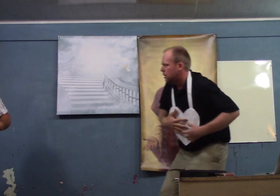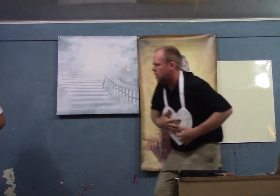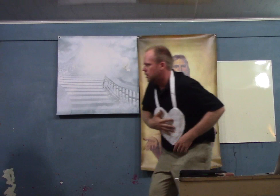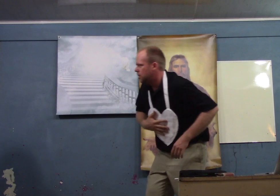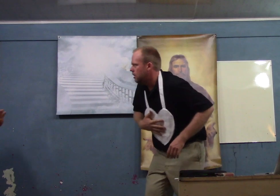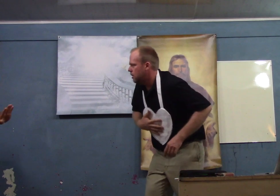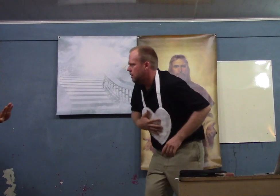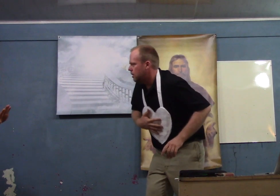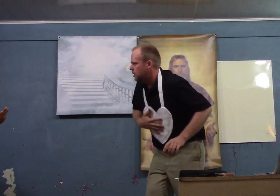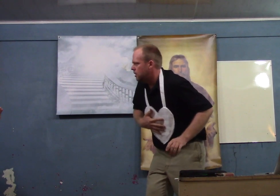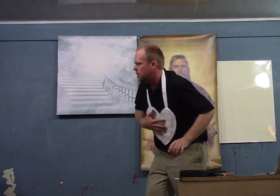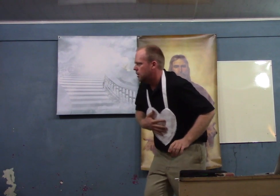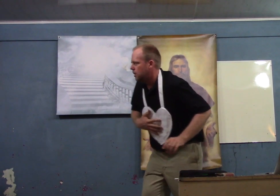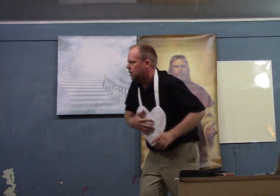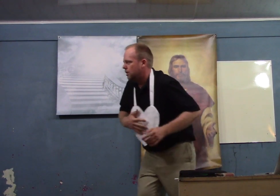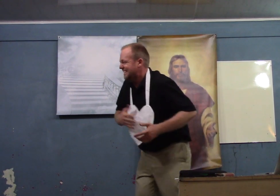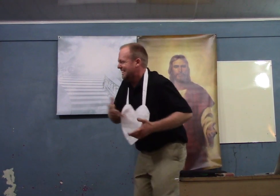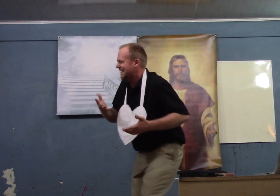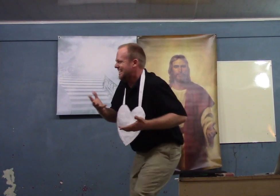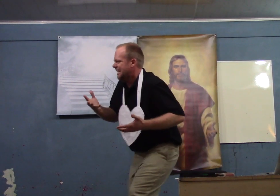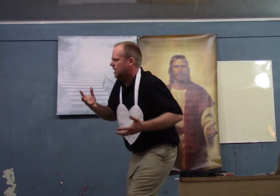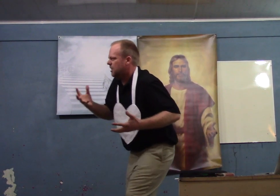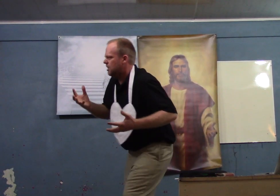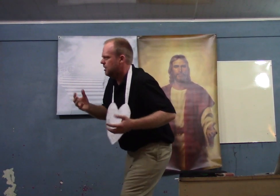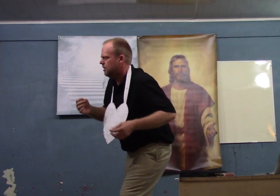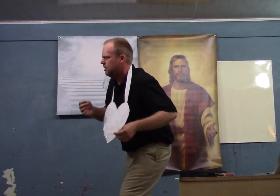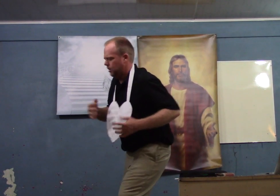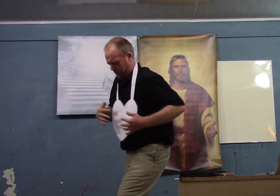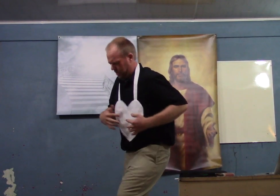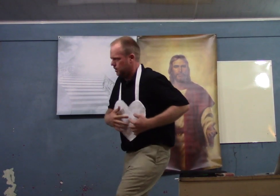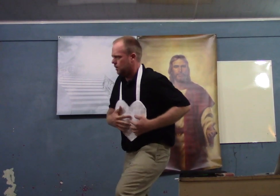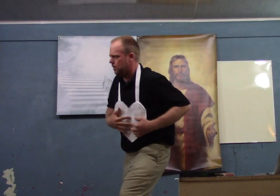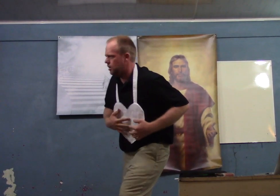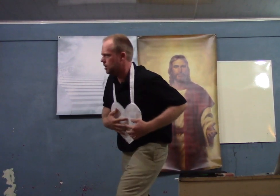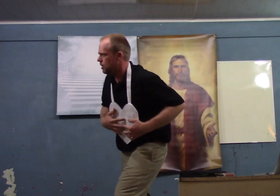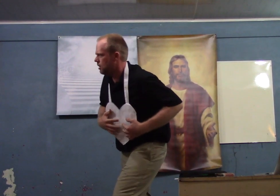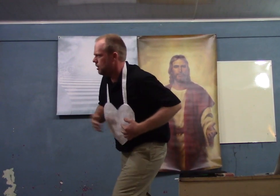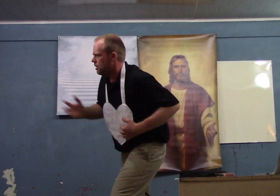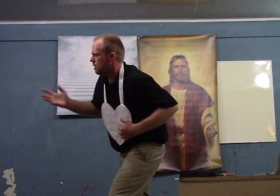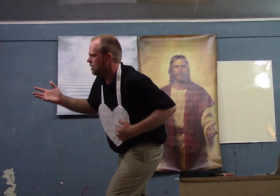What is Jesus going to do? What is he going to do with that? What? I need to know what he's going to do with lust.